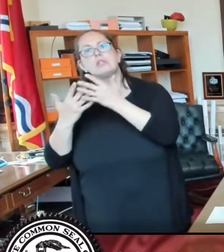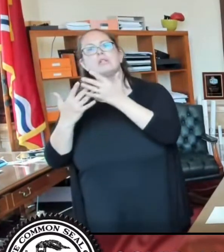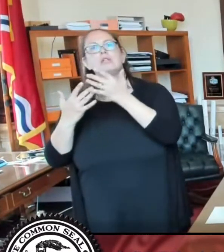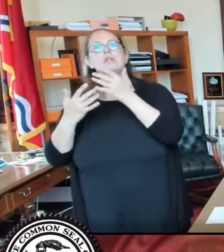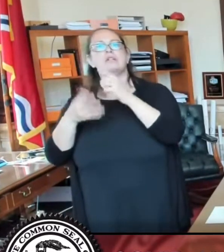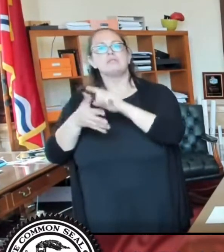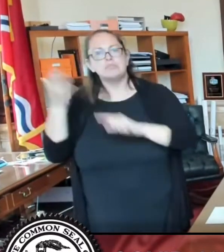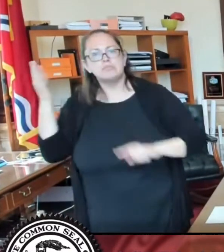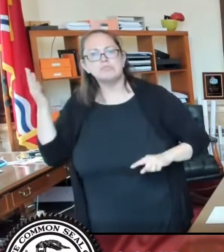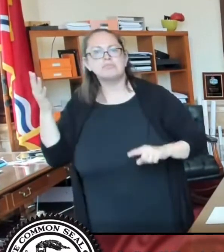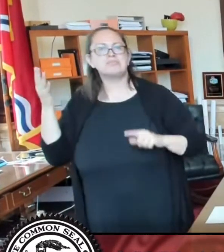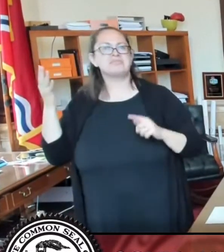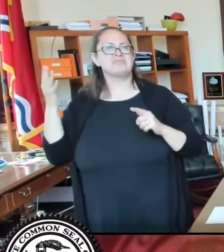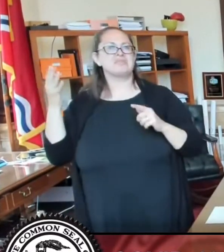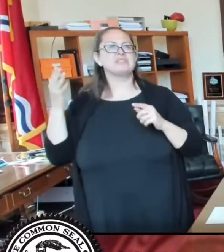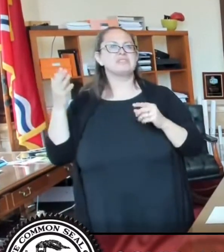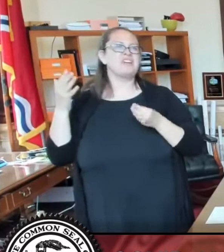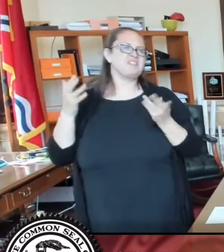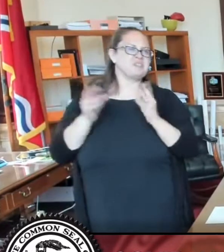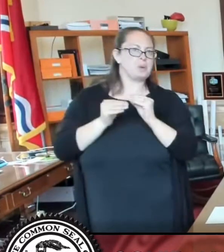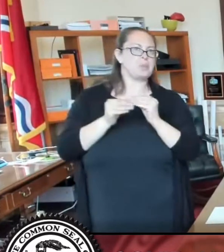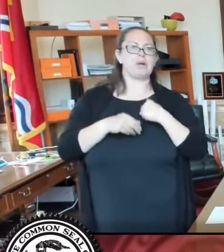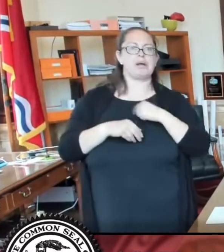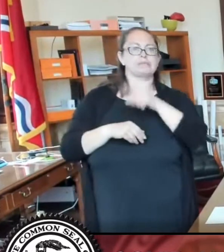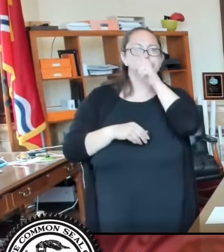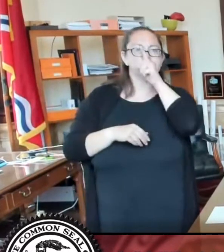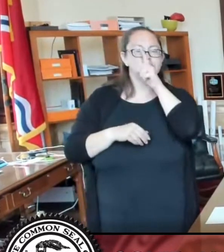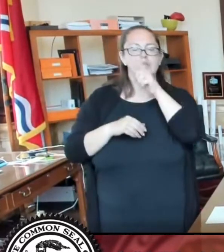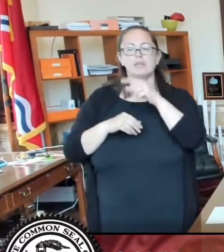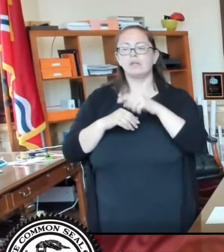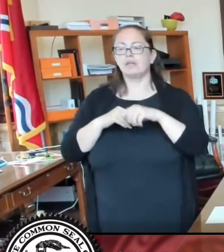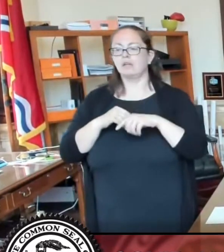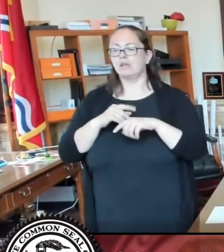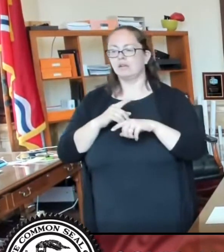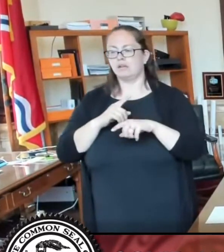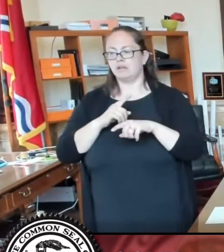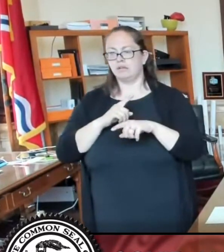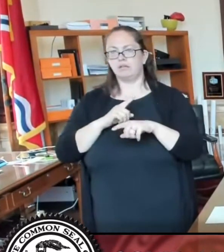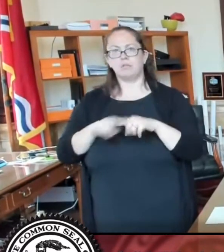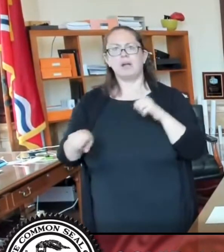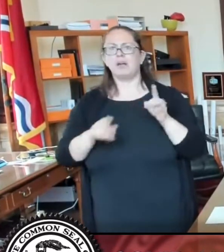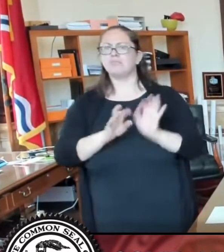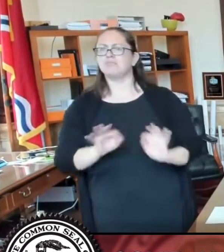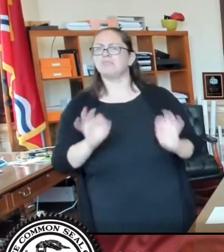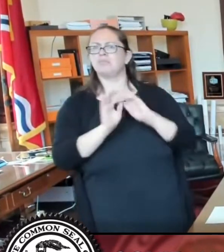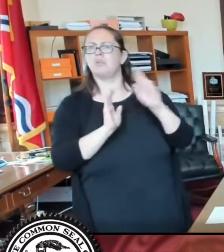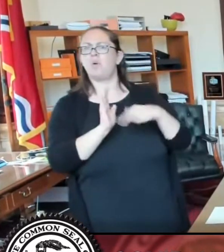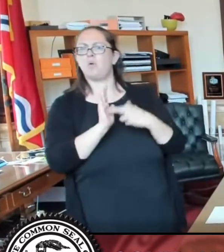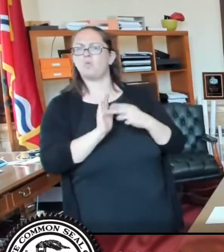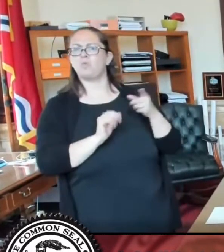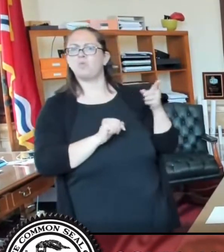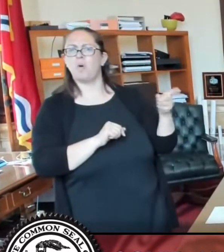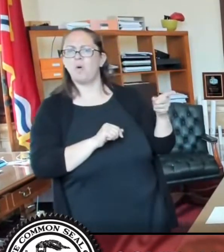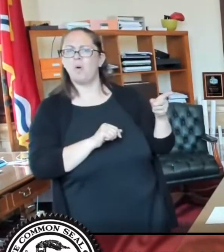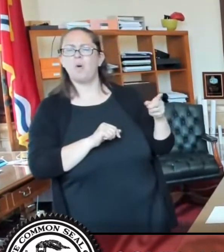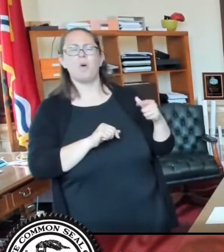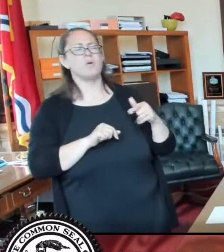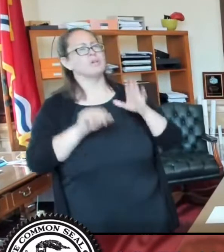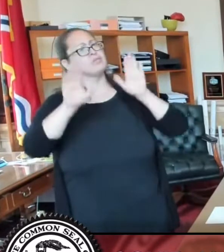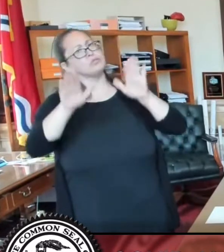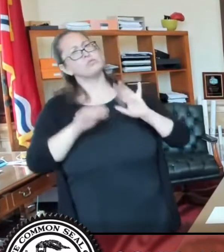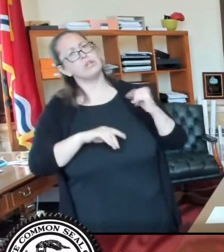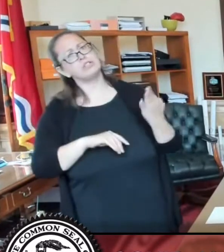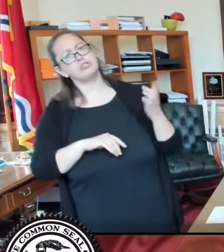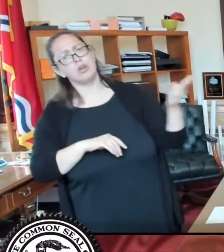excise, I'm probably missing a few there. So it's a very big and important role here in the city of St. Louis and does a great job for us.